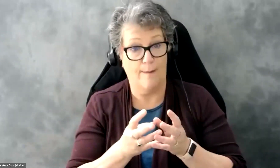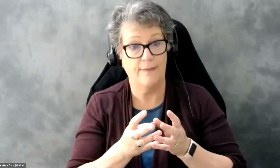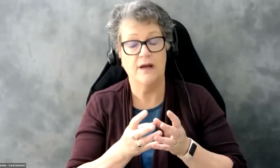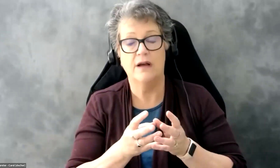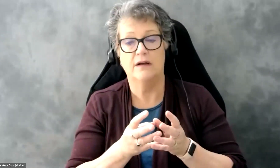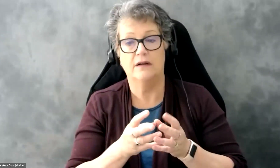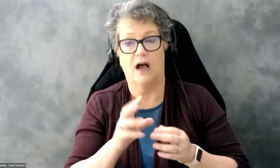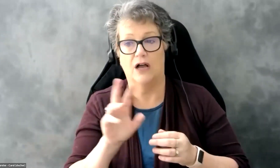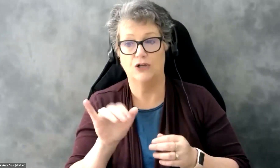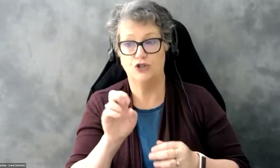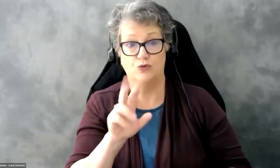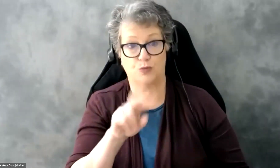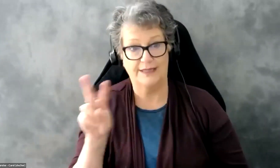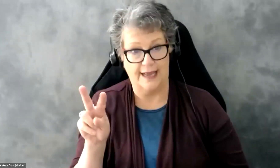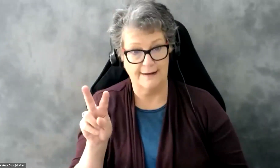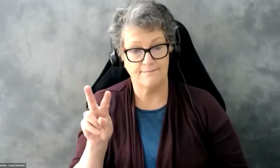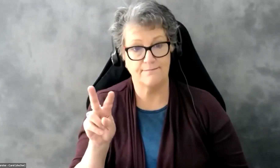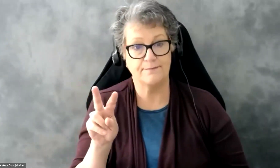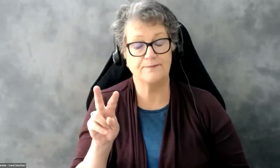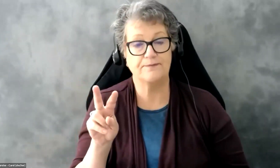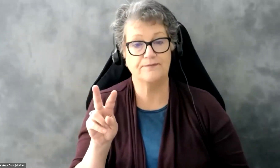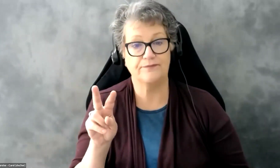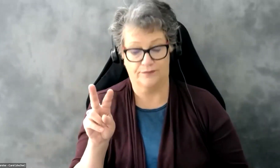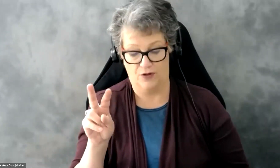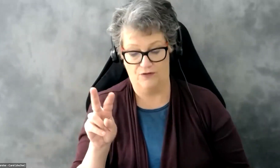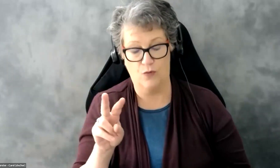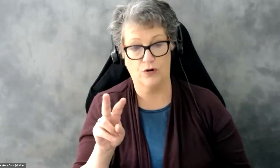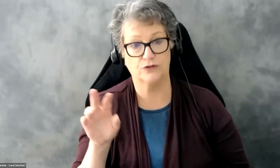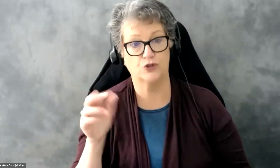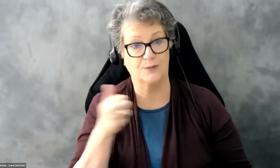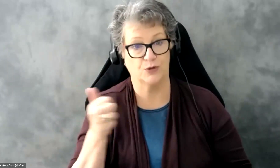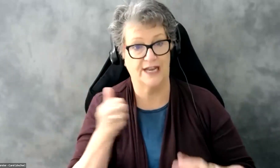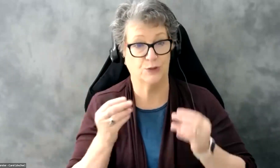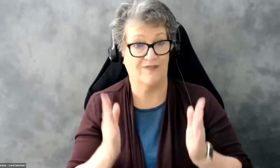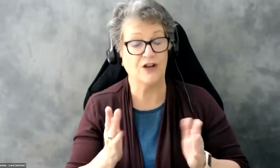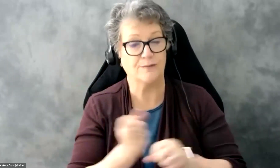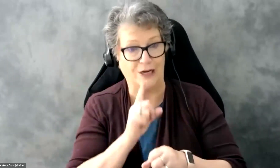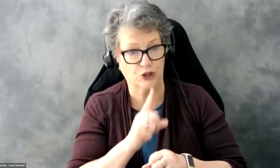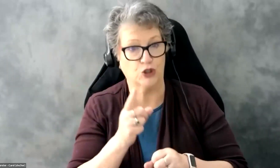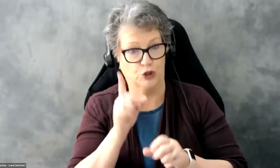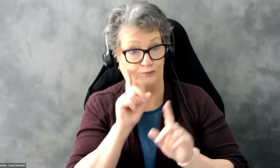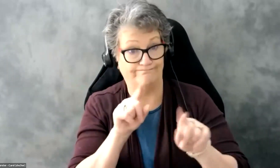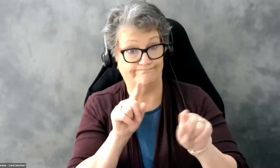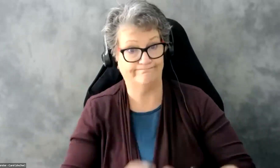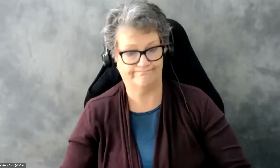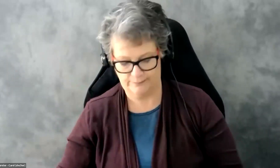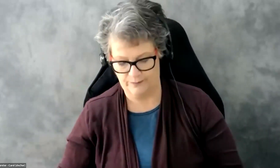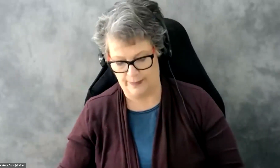June 22nd for transportation providers. So just want to make sure folks attend that one.